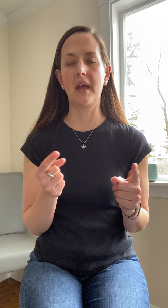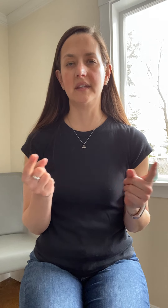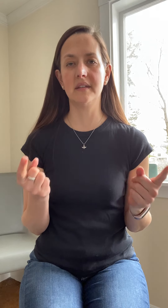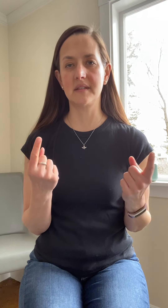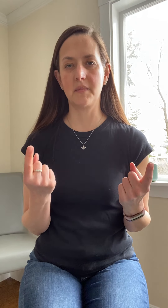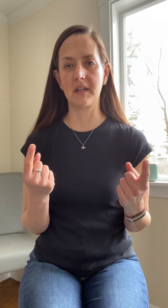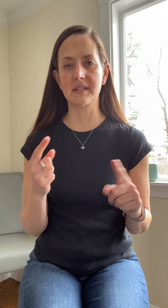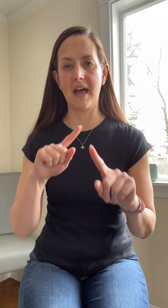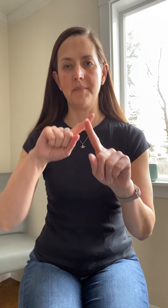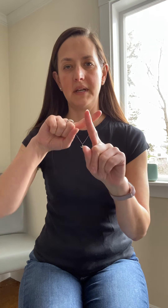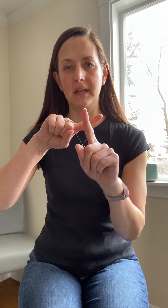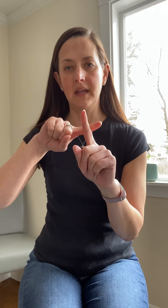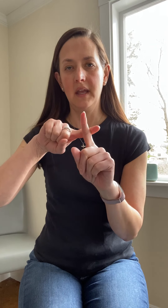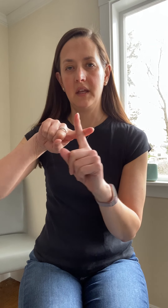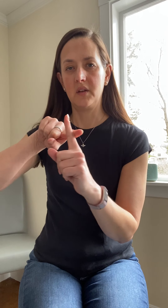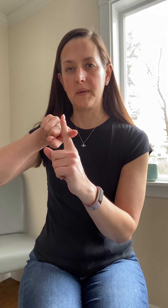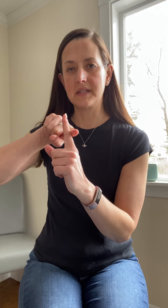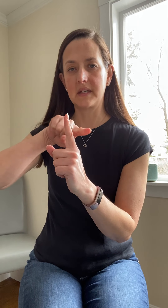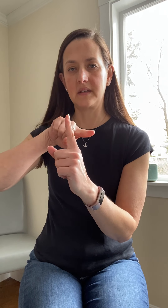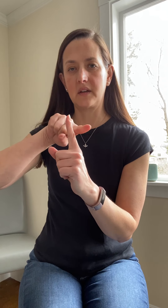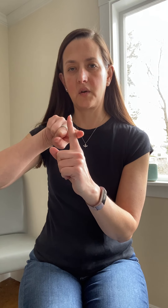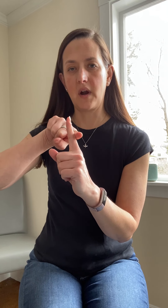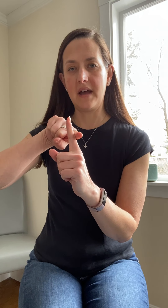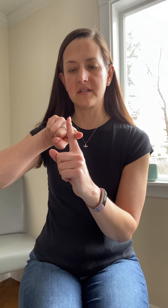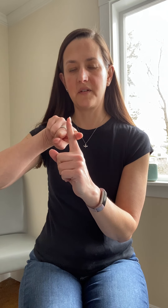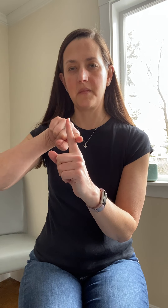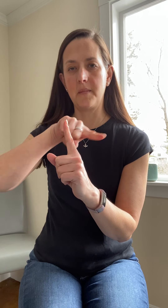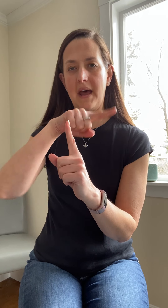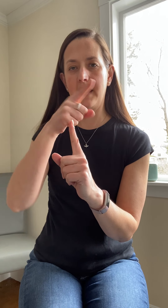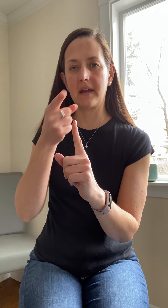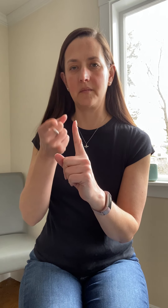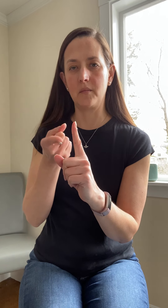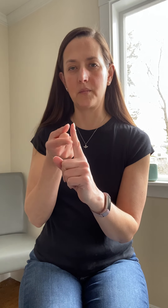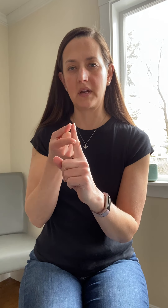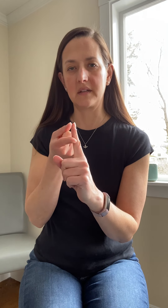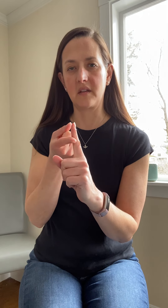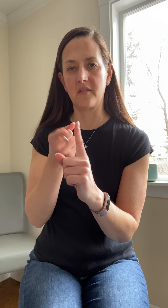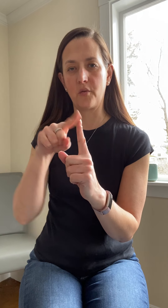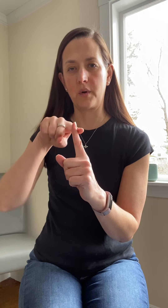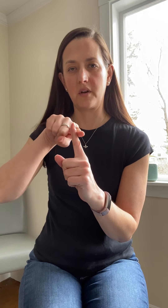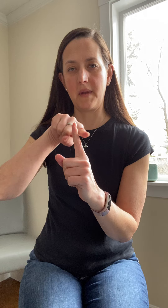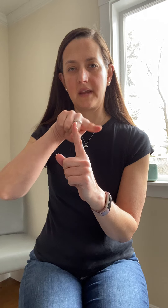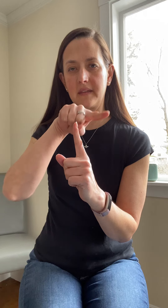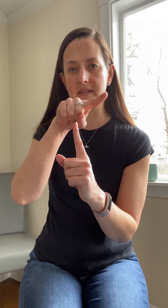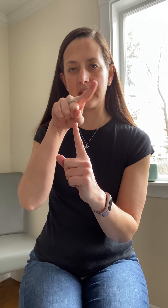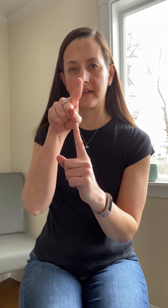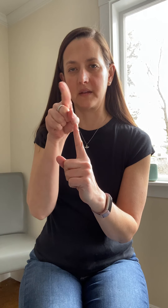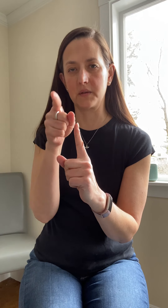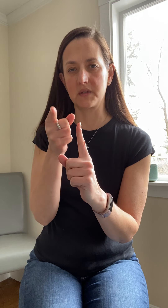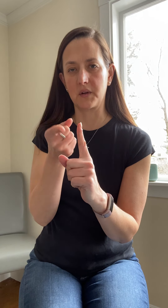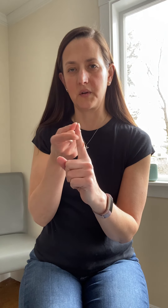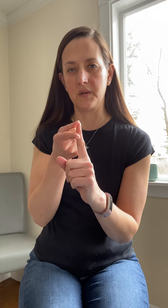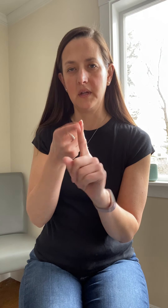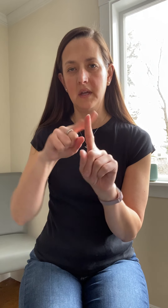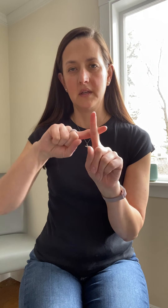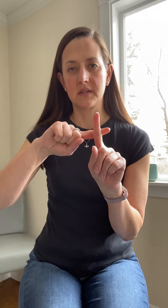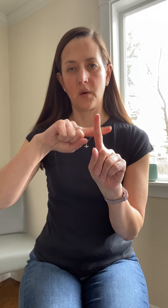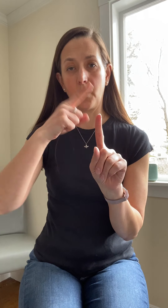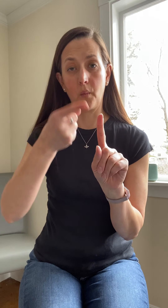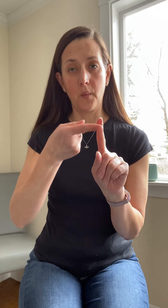when something is happening, you basically cross from the back and bring it to the forward. You're making this like little circle. So